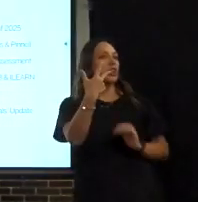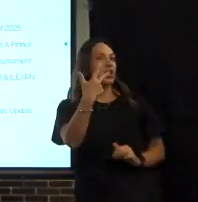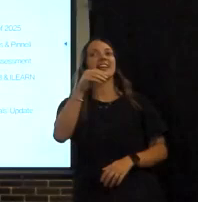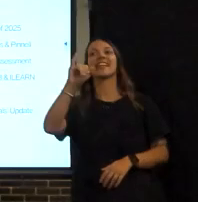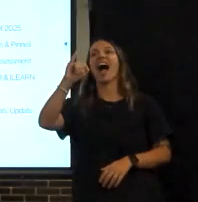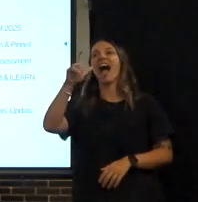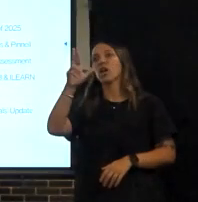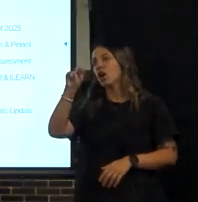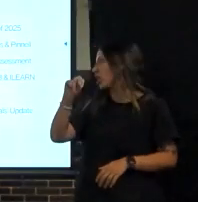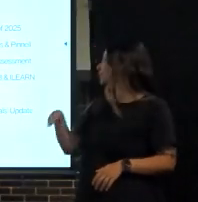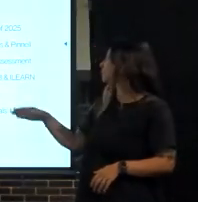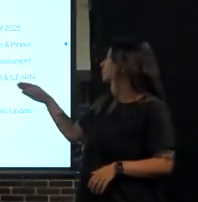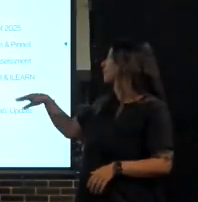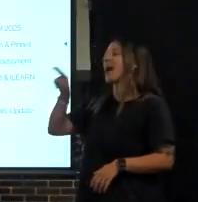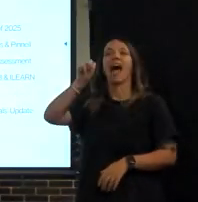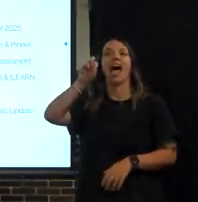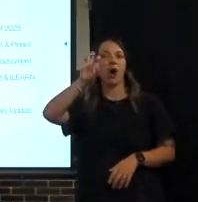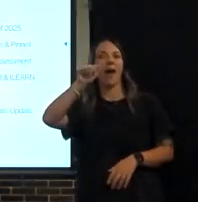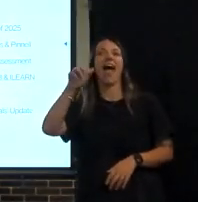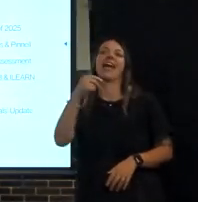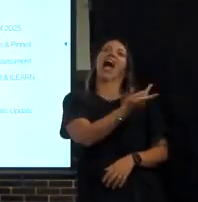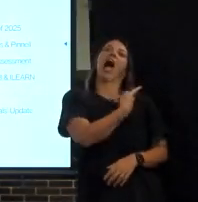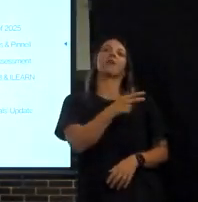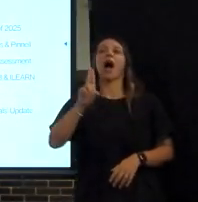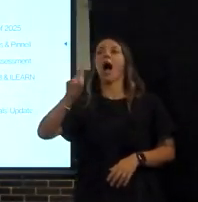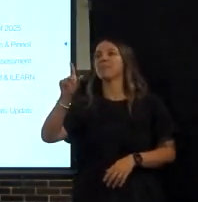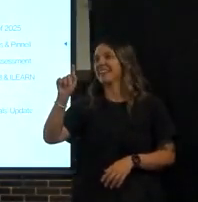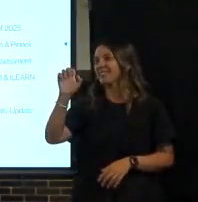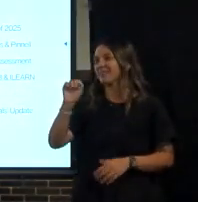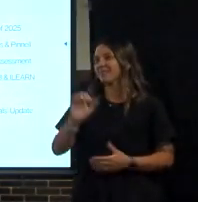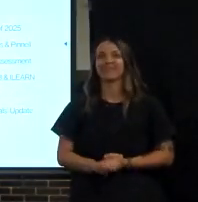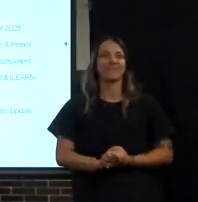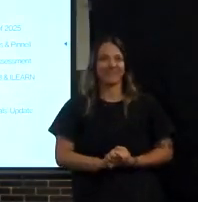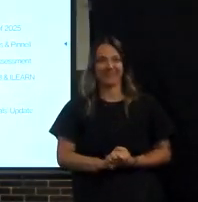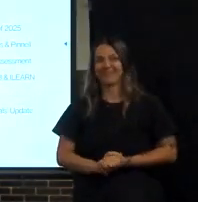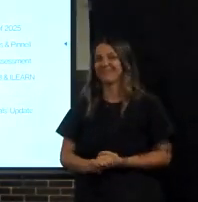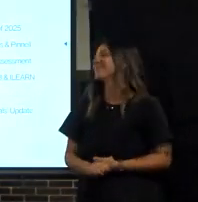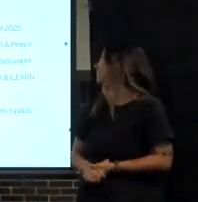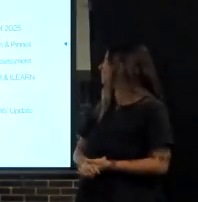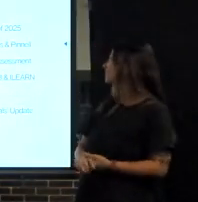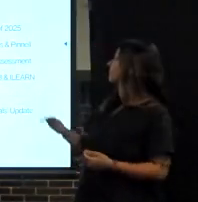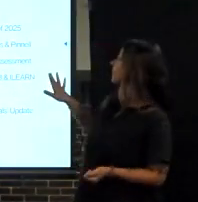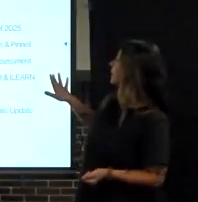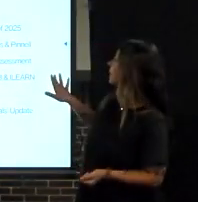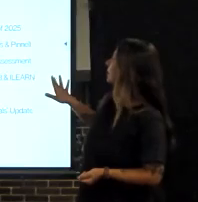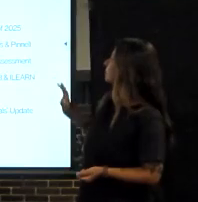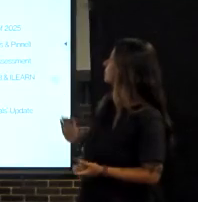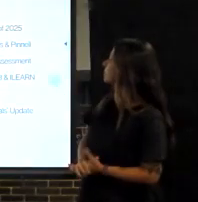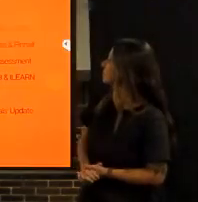assessment, iRead3 and iLearn, the NWEA, and our principal updates.